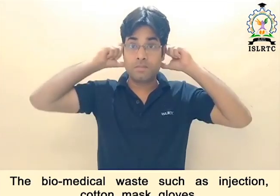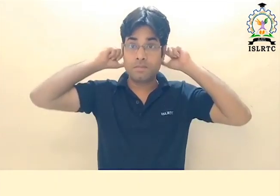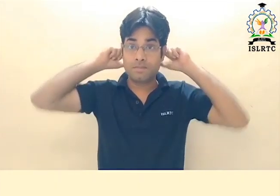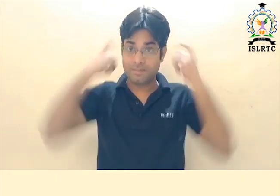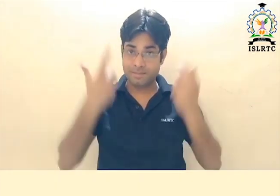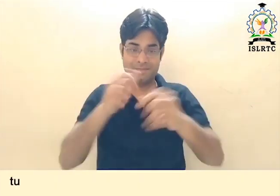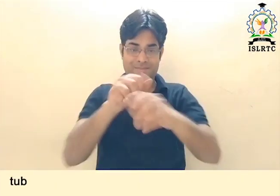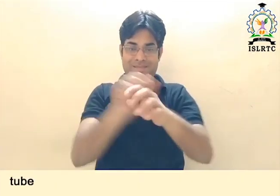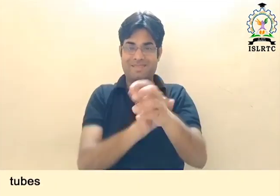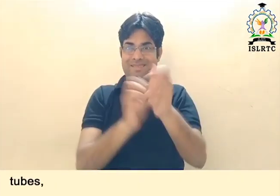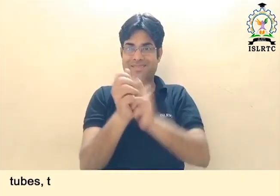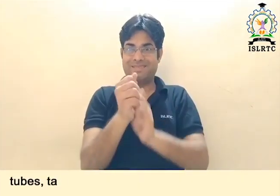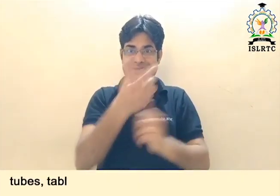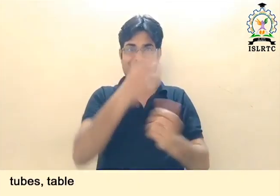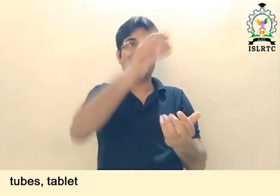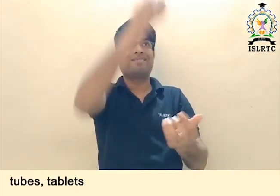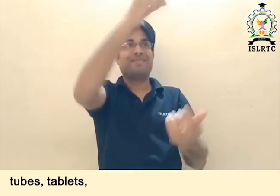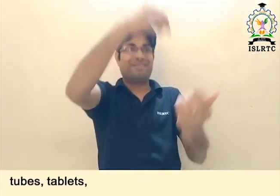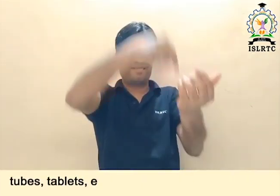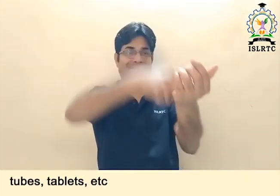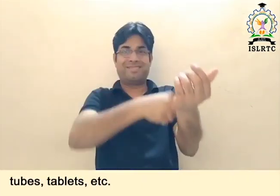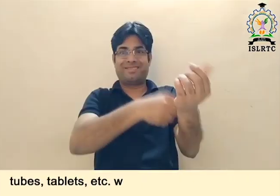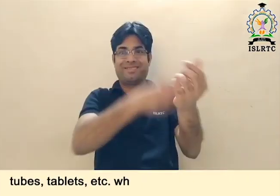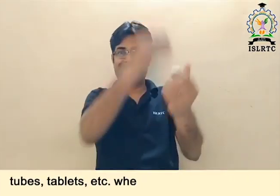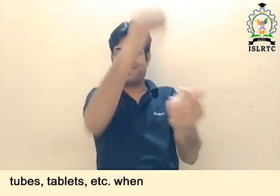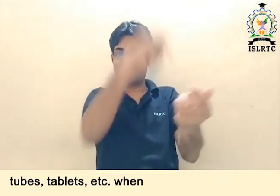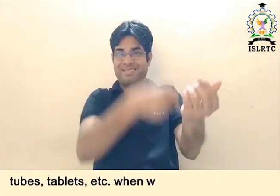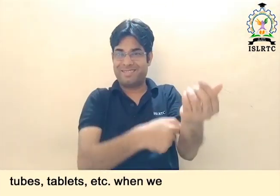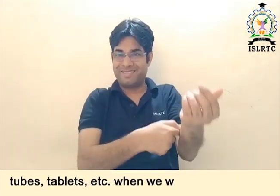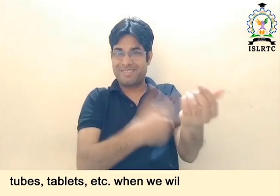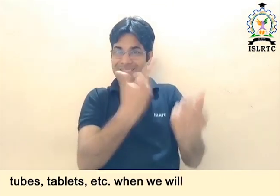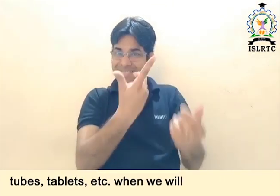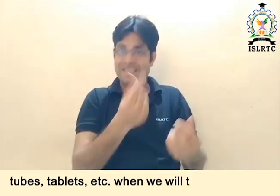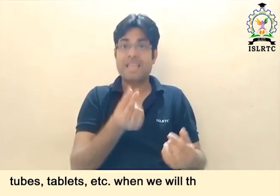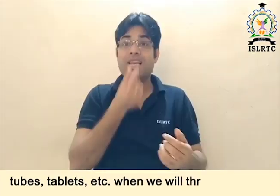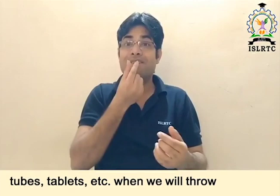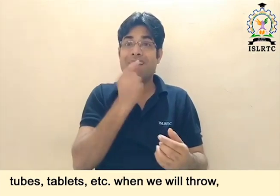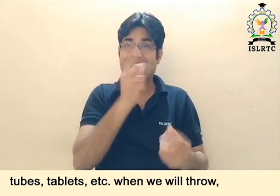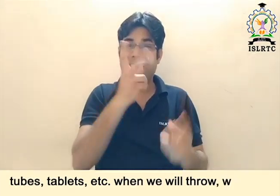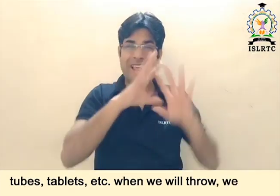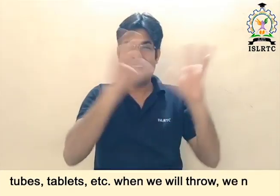gloves, tubes, tablets, etc., when we will